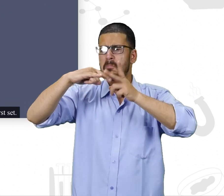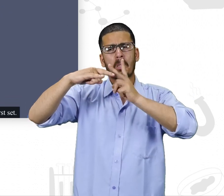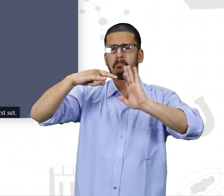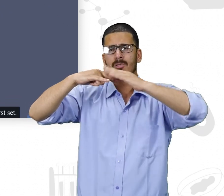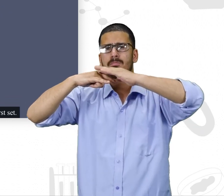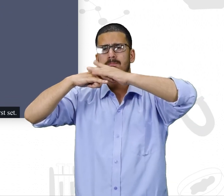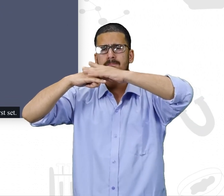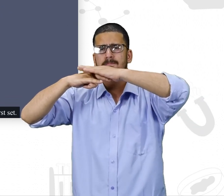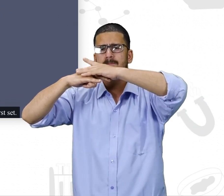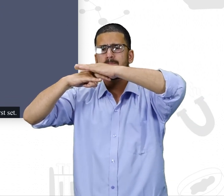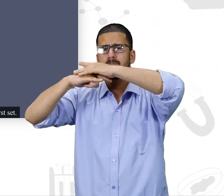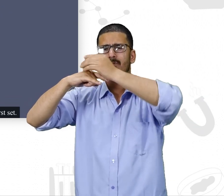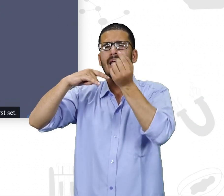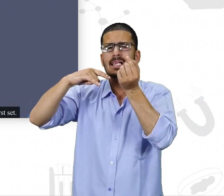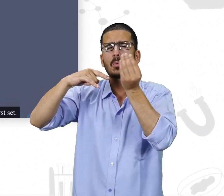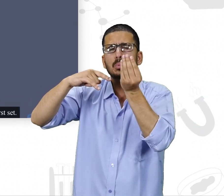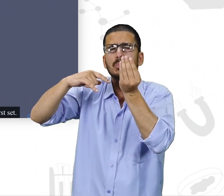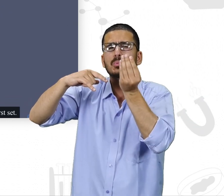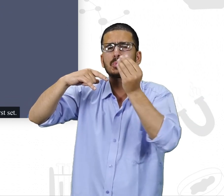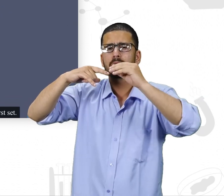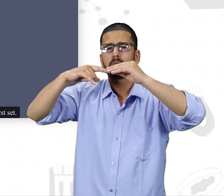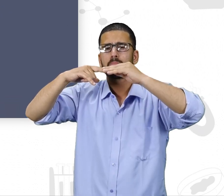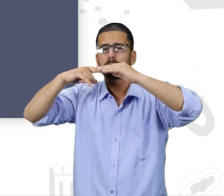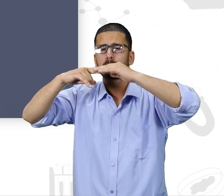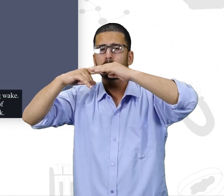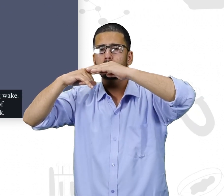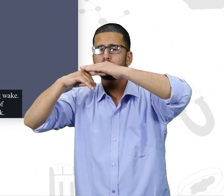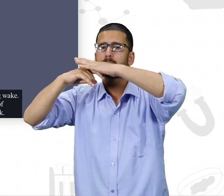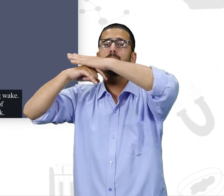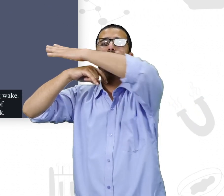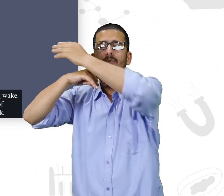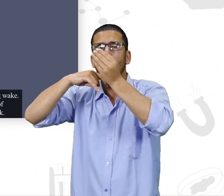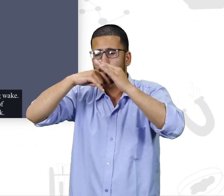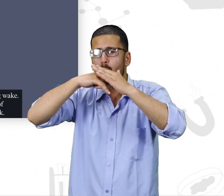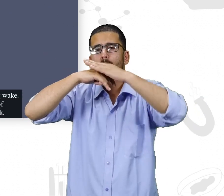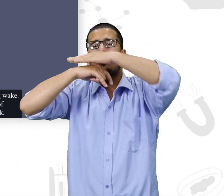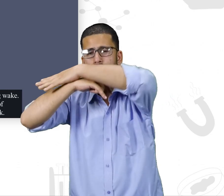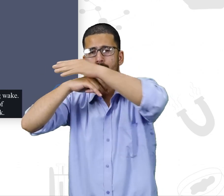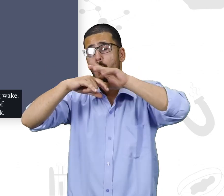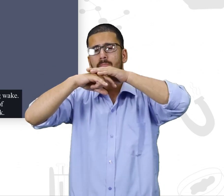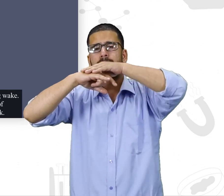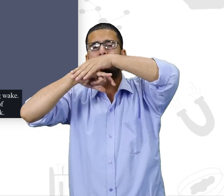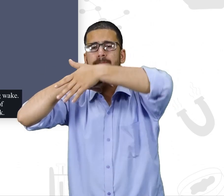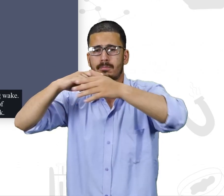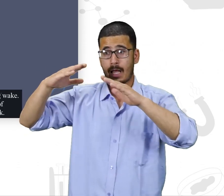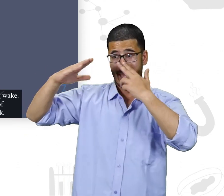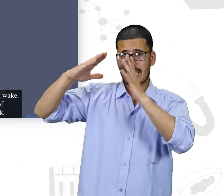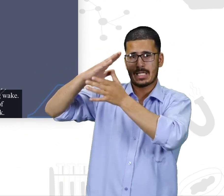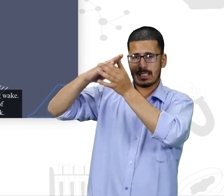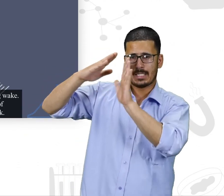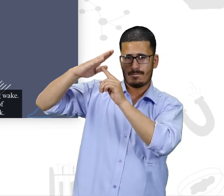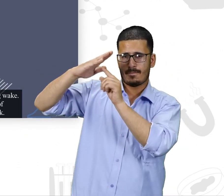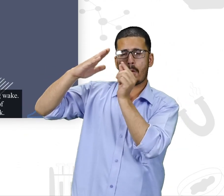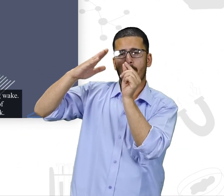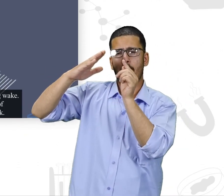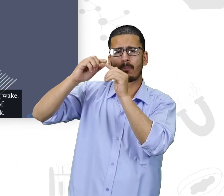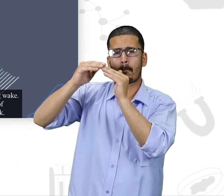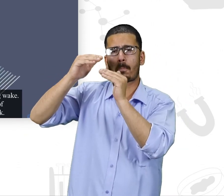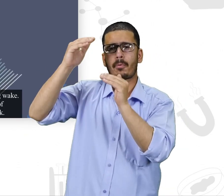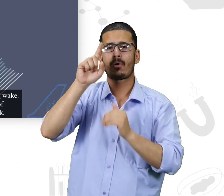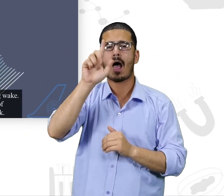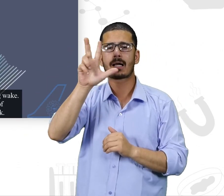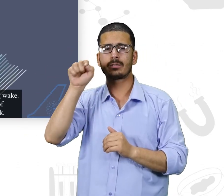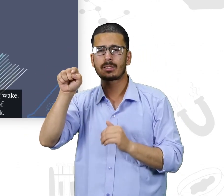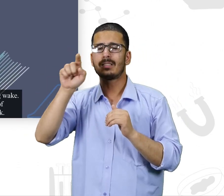Streamlines are now starting from higher level compared to first set. The flow behavior is similar until streamlines enters into wing wake.